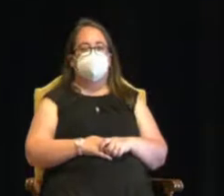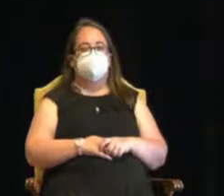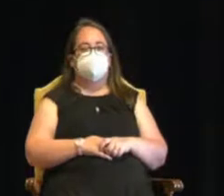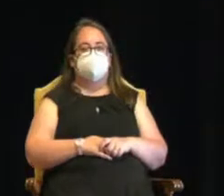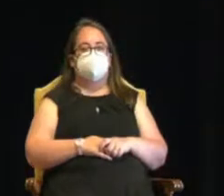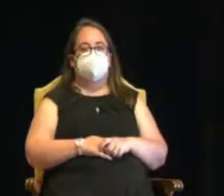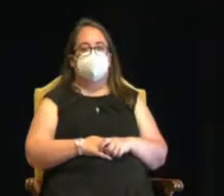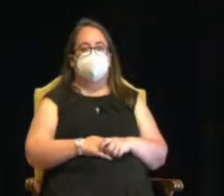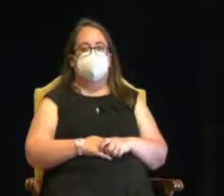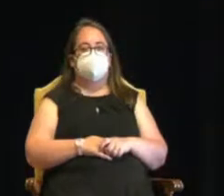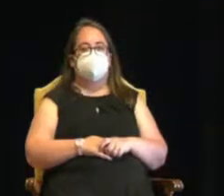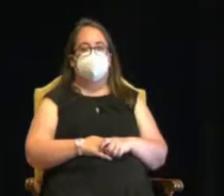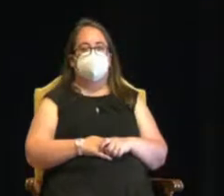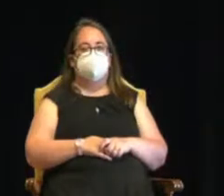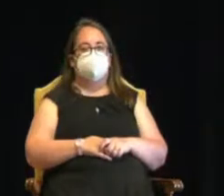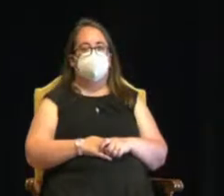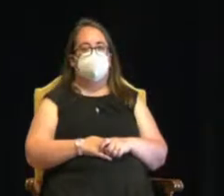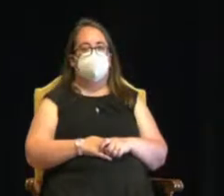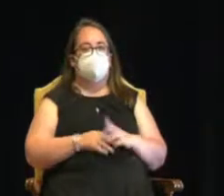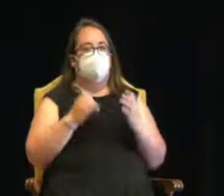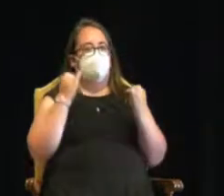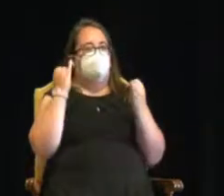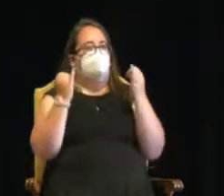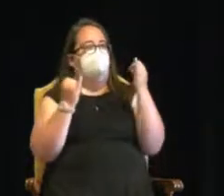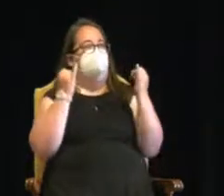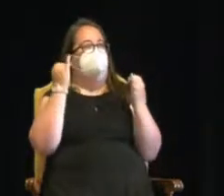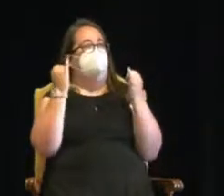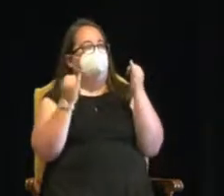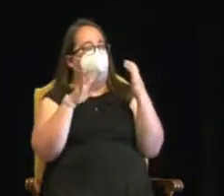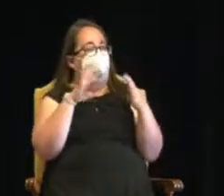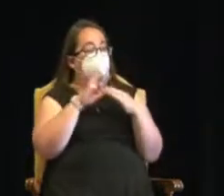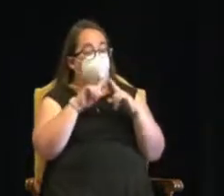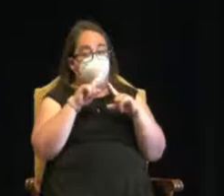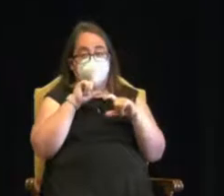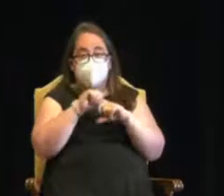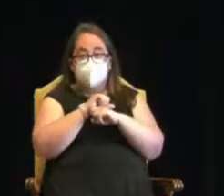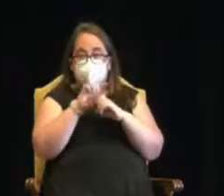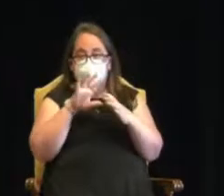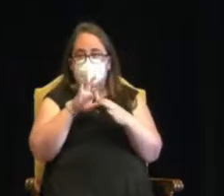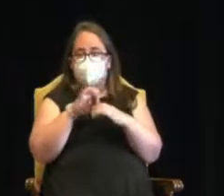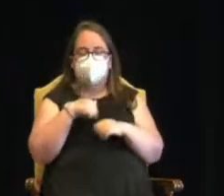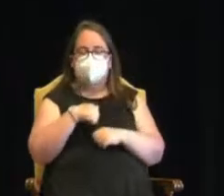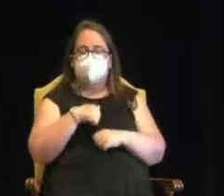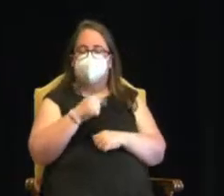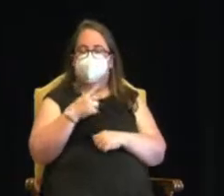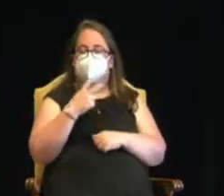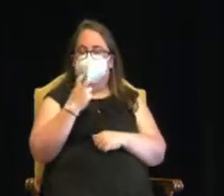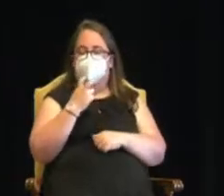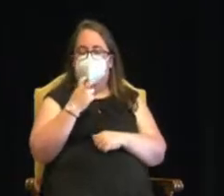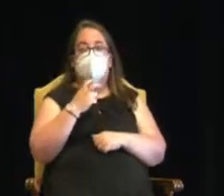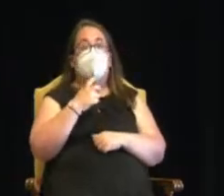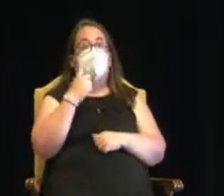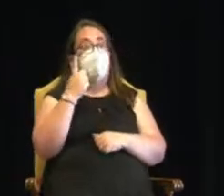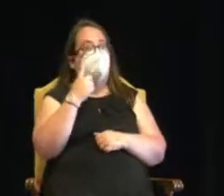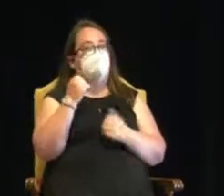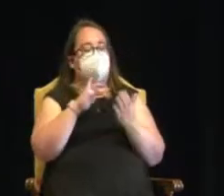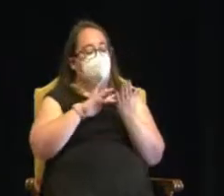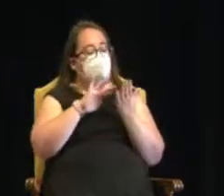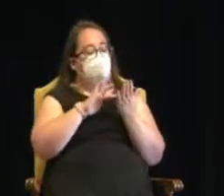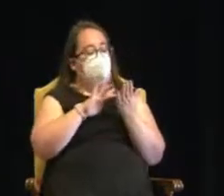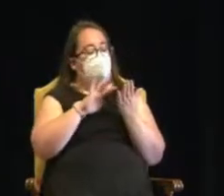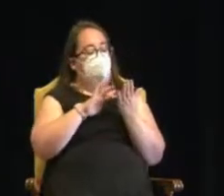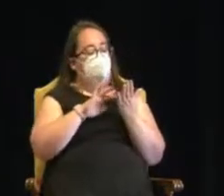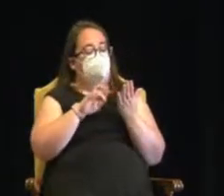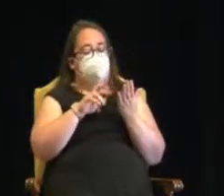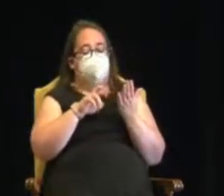imagined connectedness, but I don't think we're as connected as we think we are. We're always on our devices,